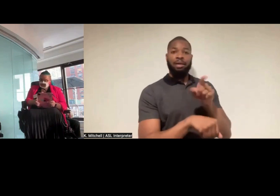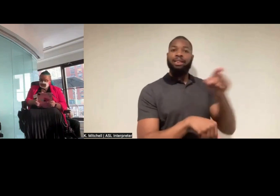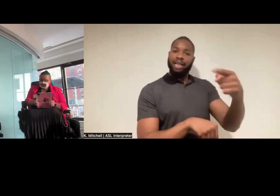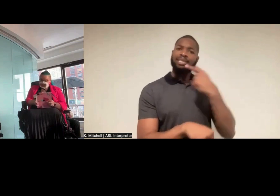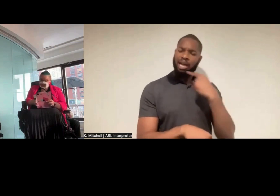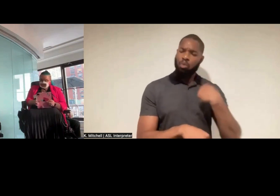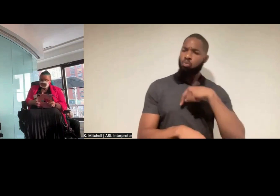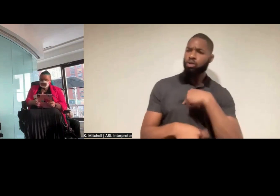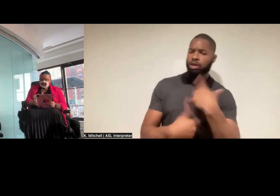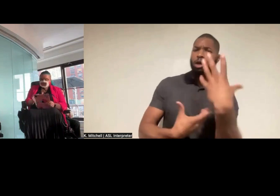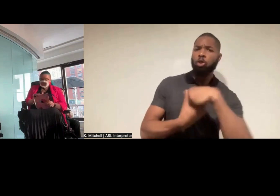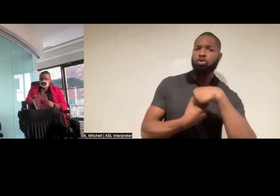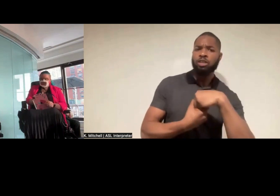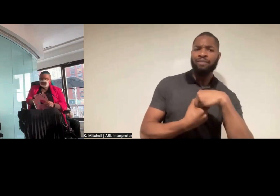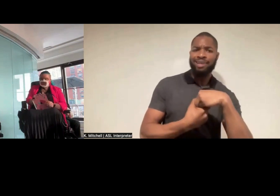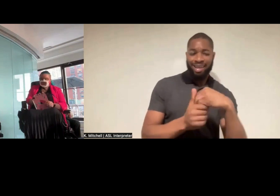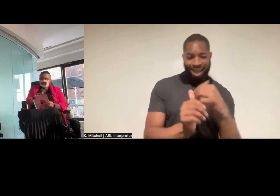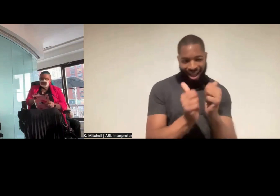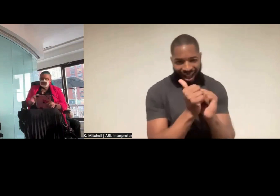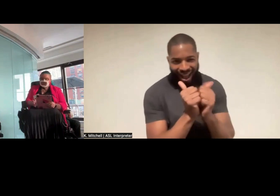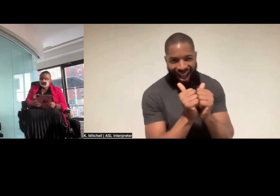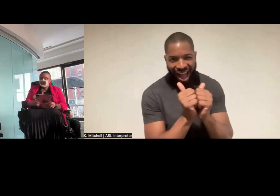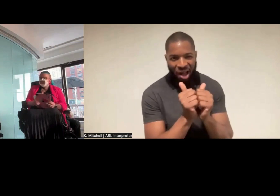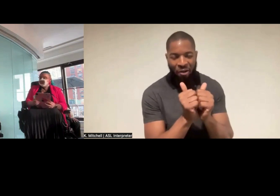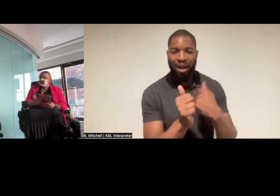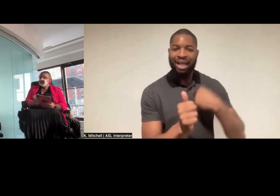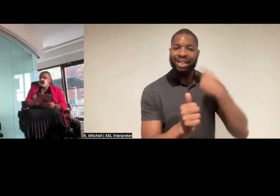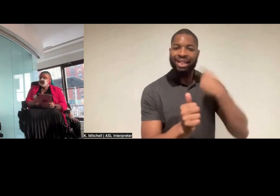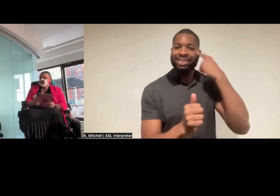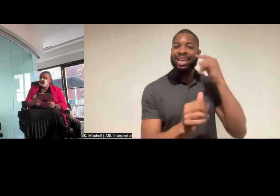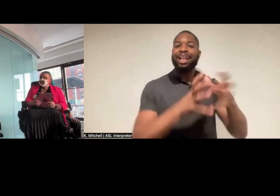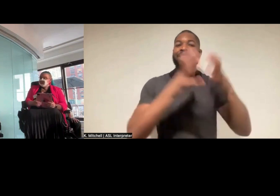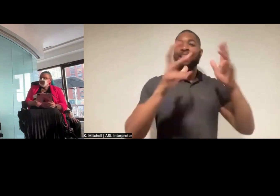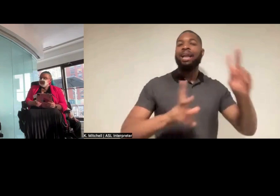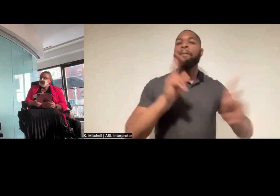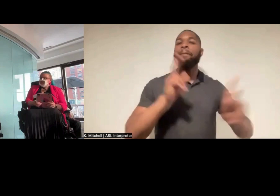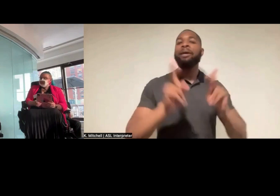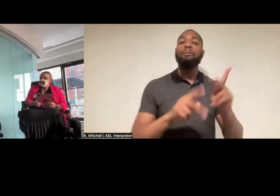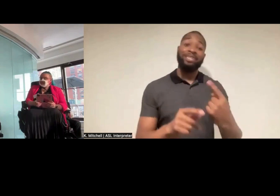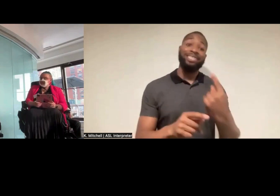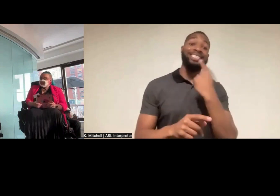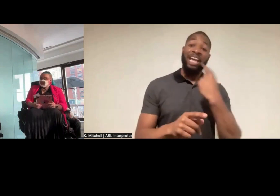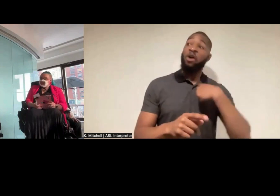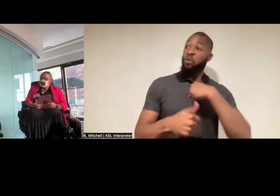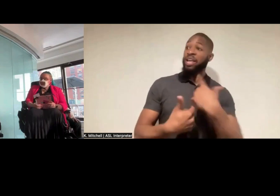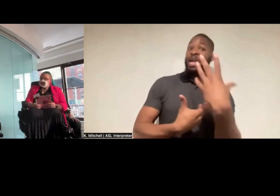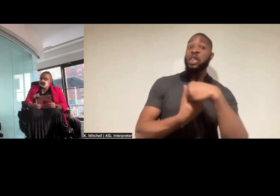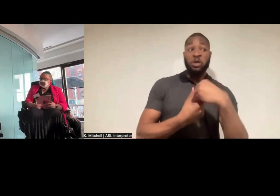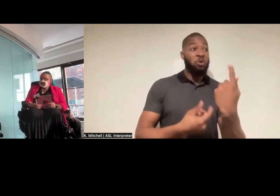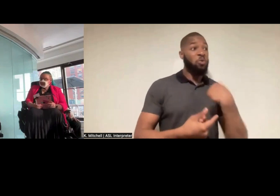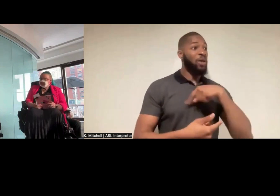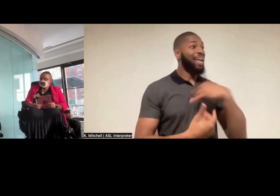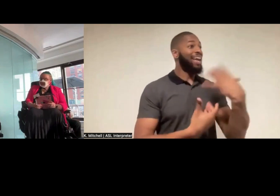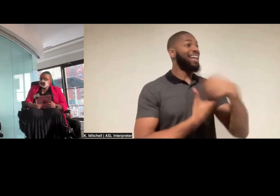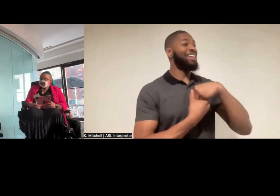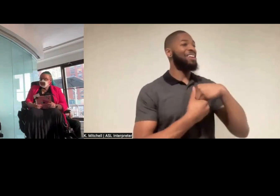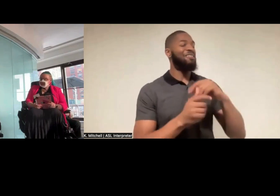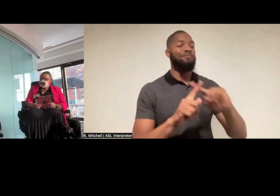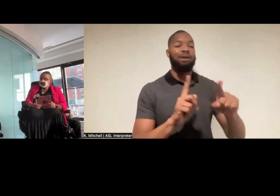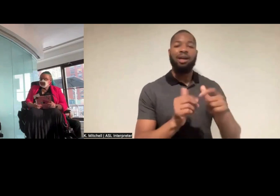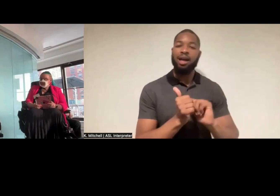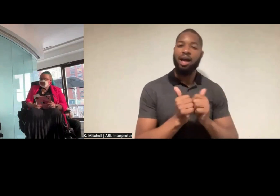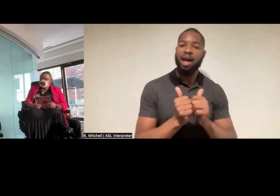lot of employers are unfortunately just saying it, and it's really hard to pick out, okay, who's